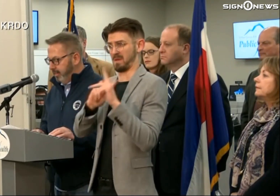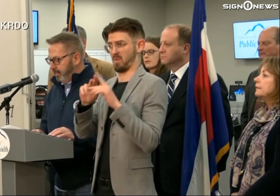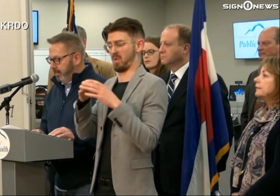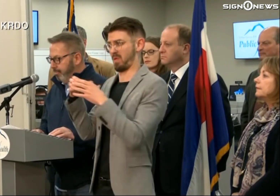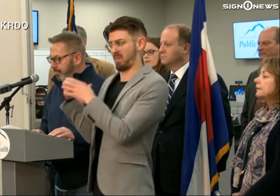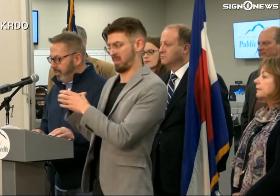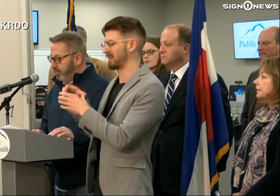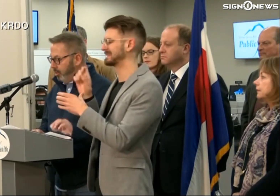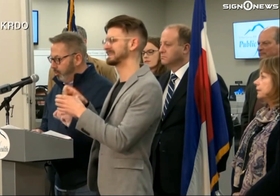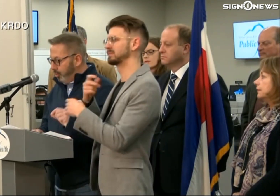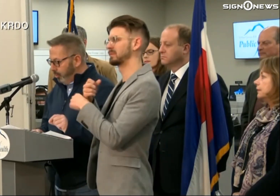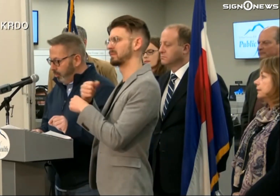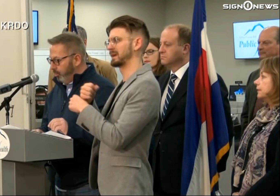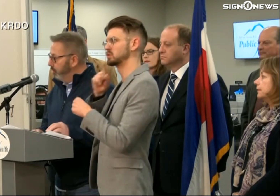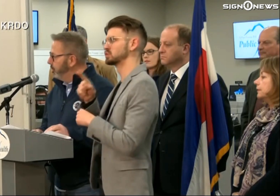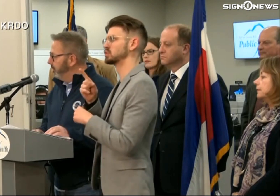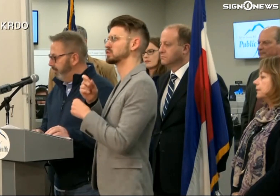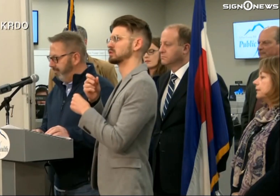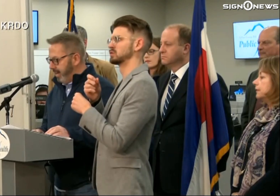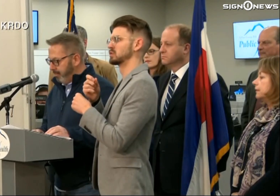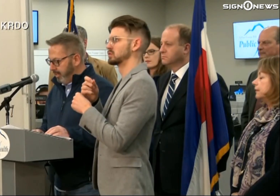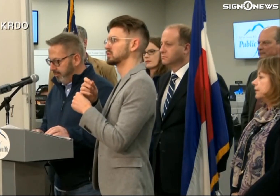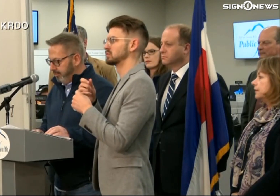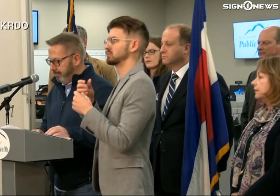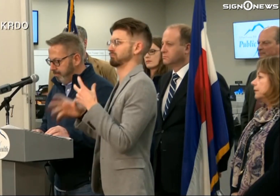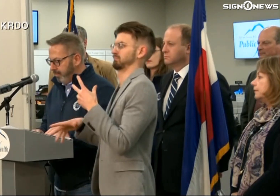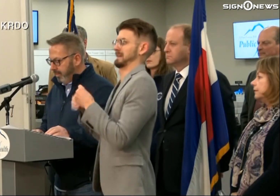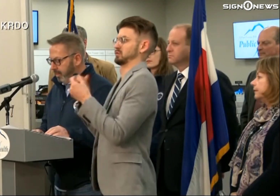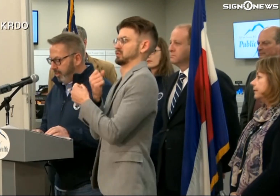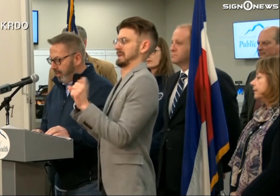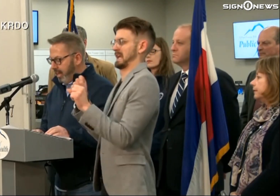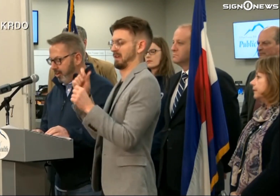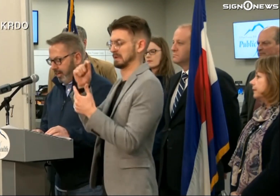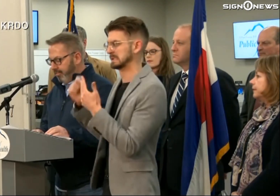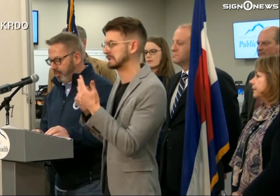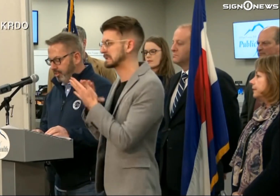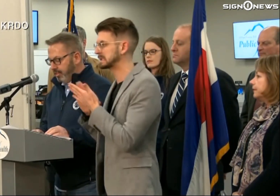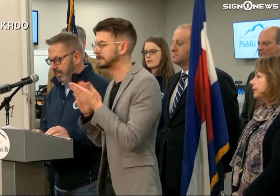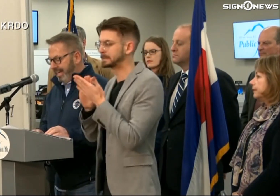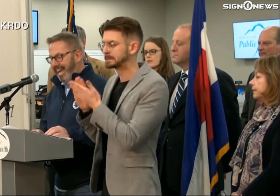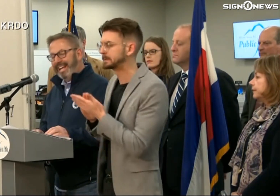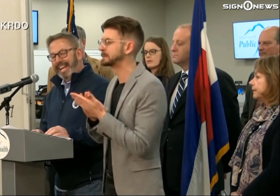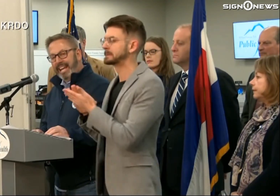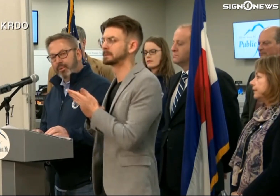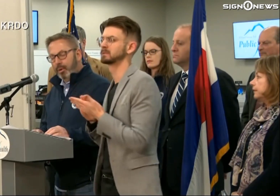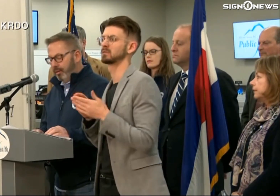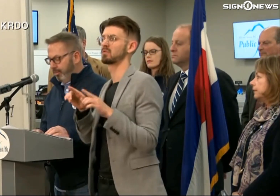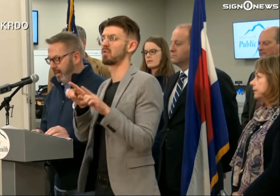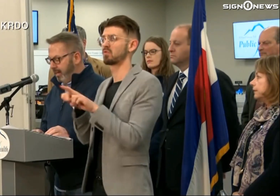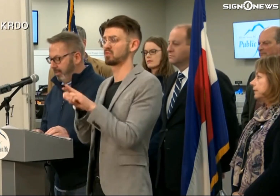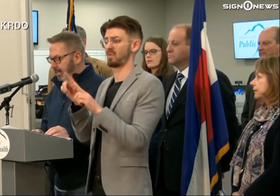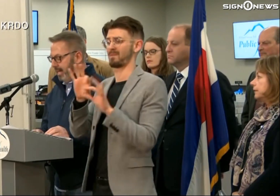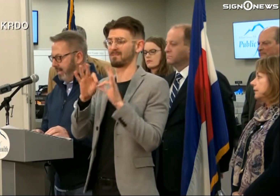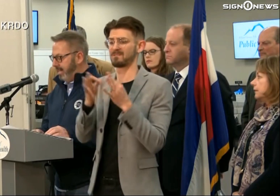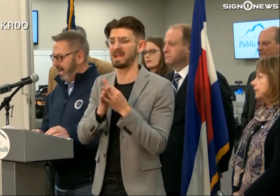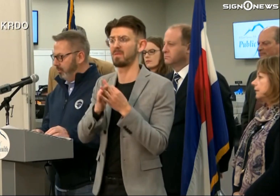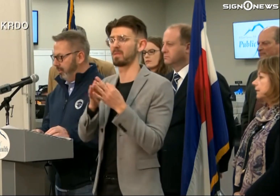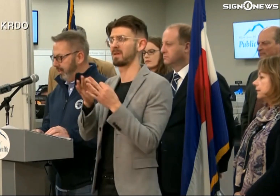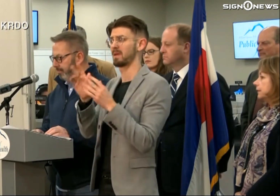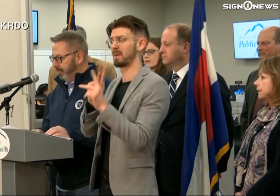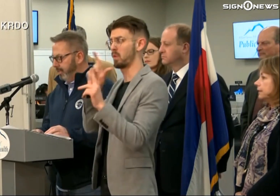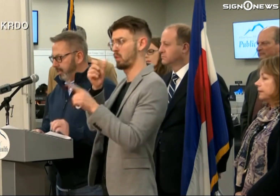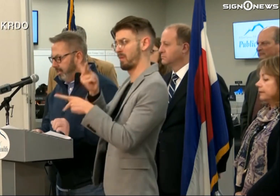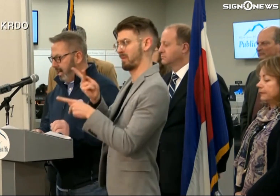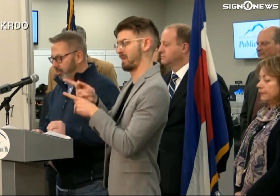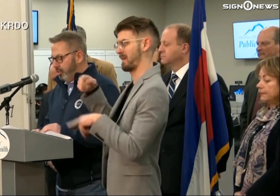safe, but so too should their families, their caregivers, and anyone who might come into contact